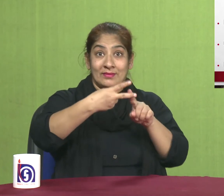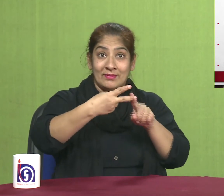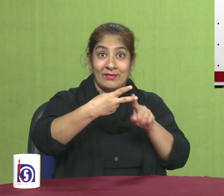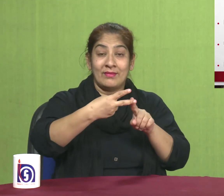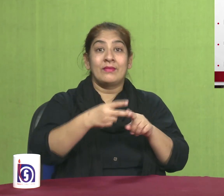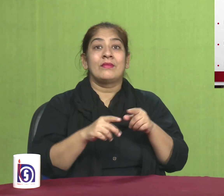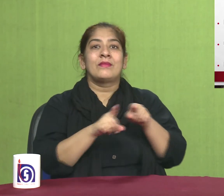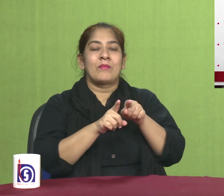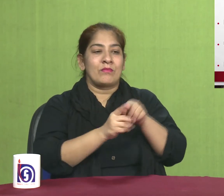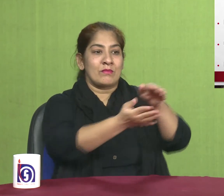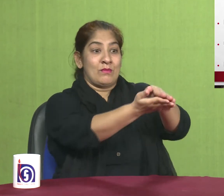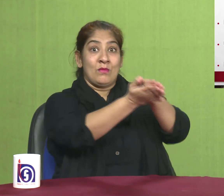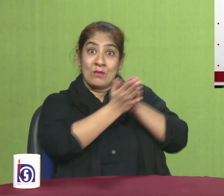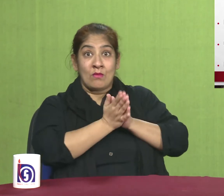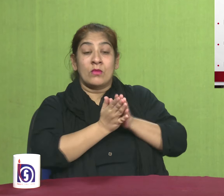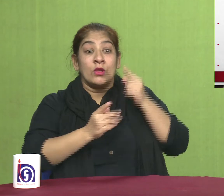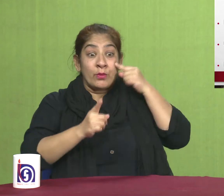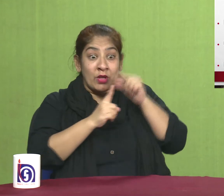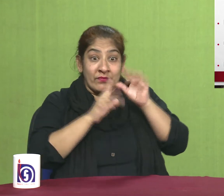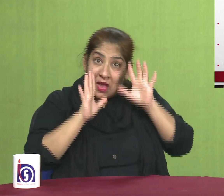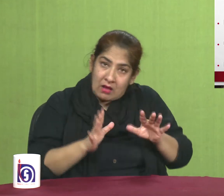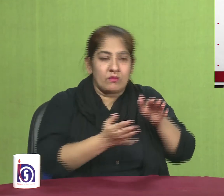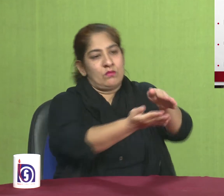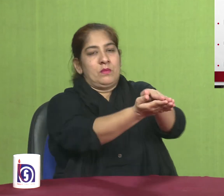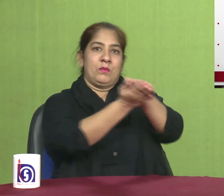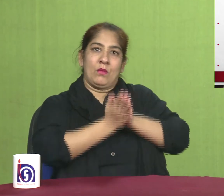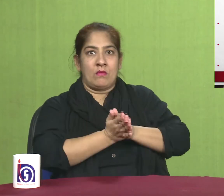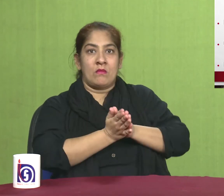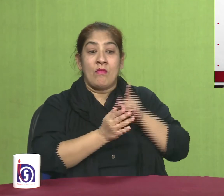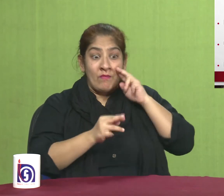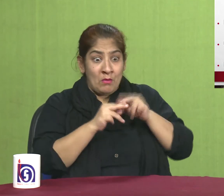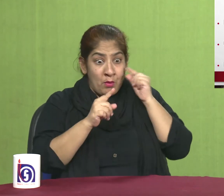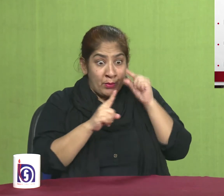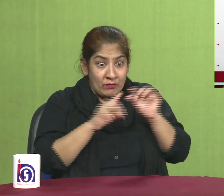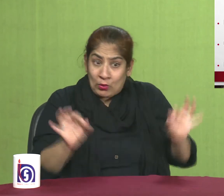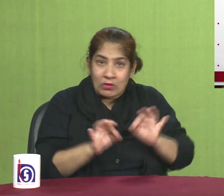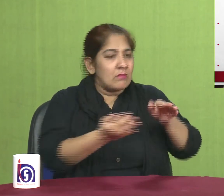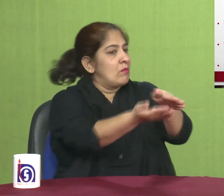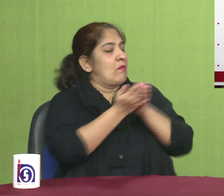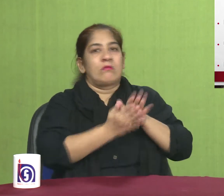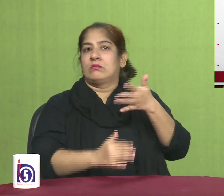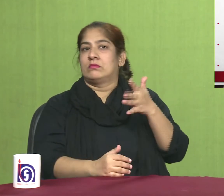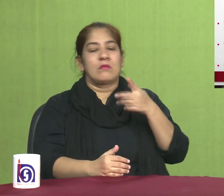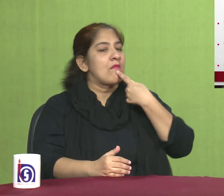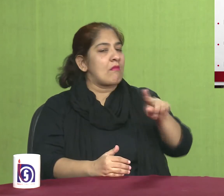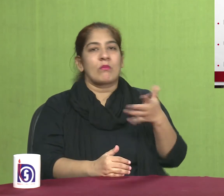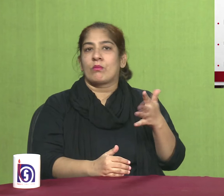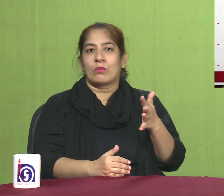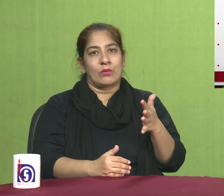The second is you cannot borrow without proof. Without any fixed asset,